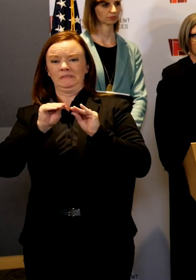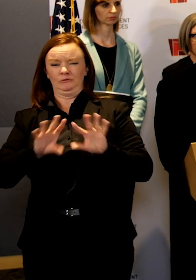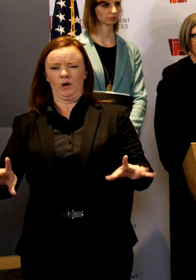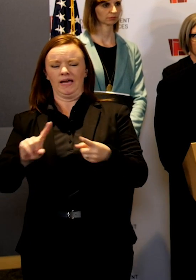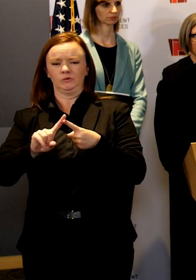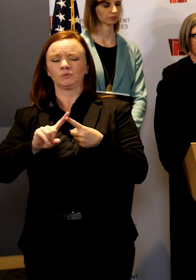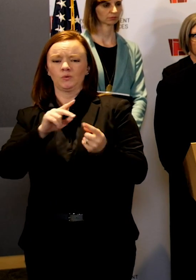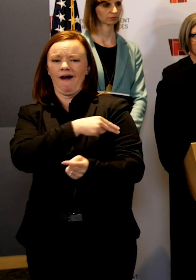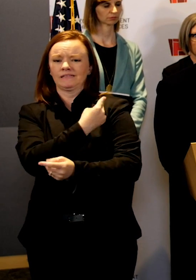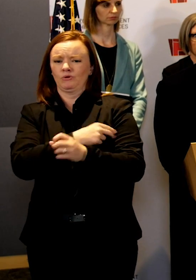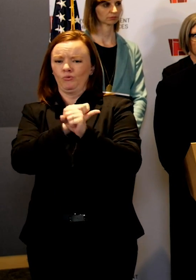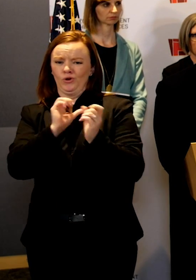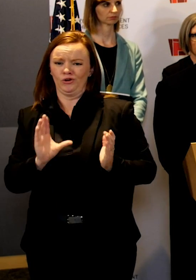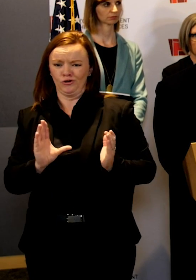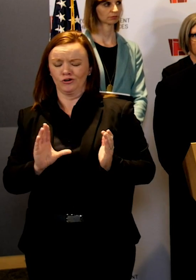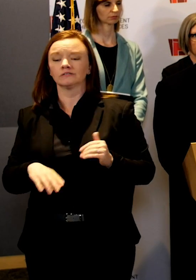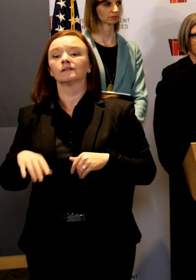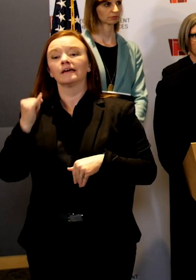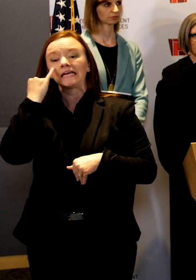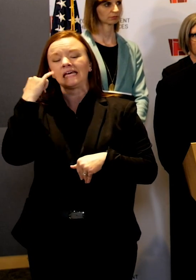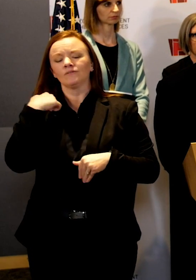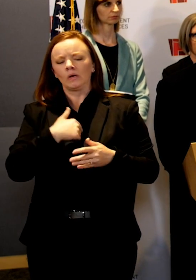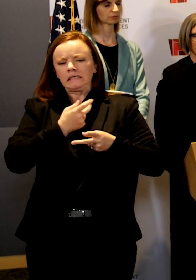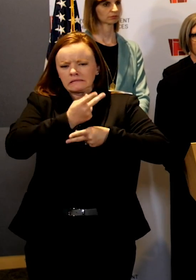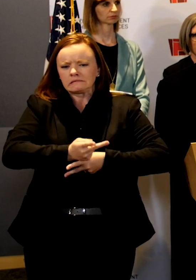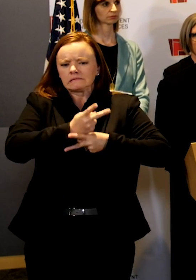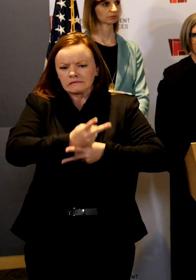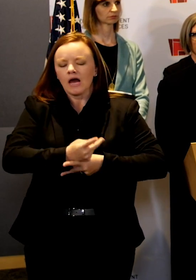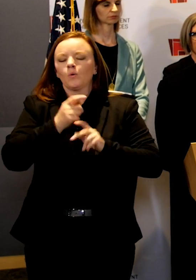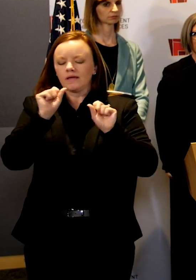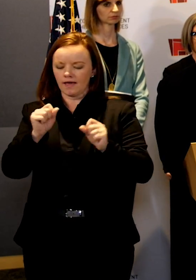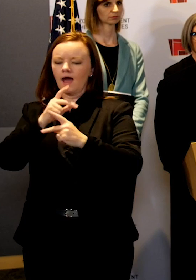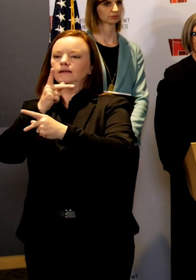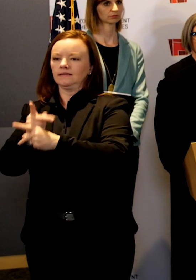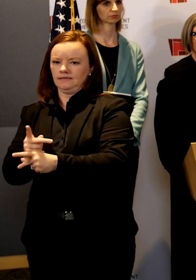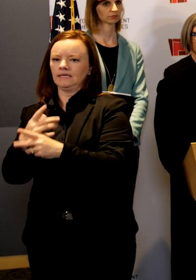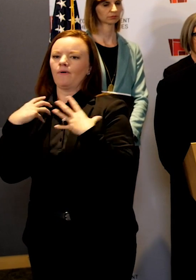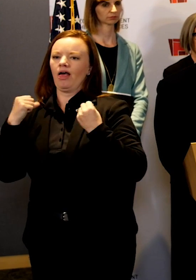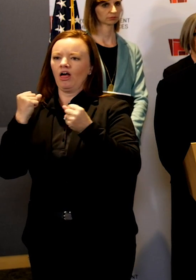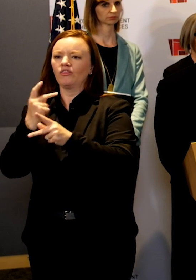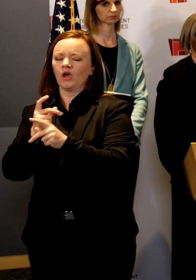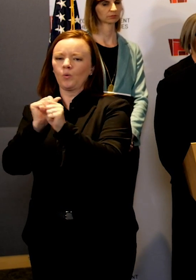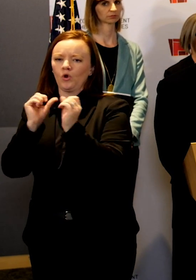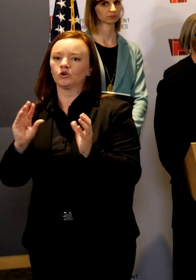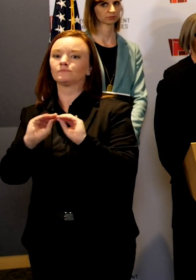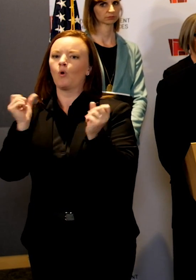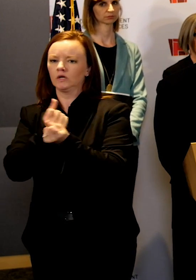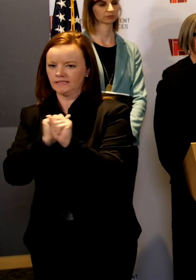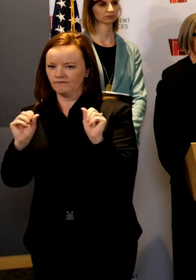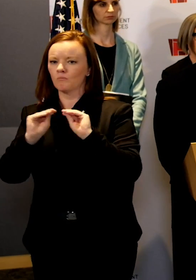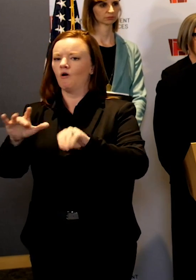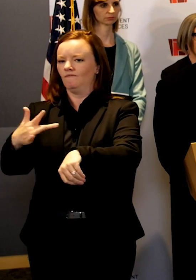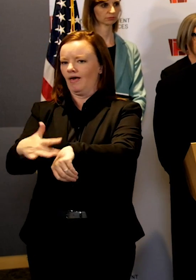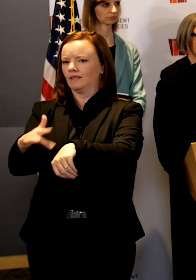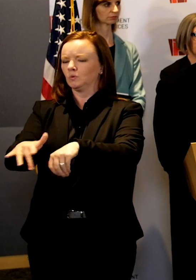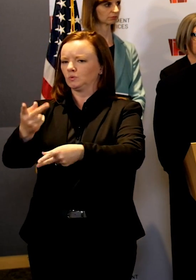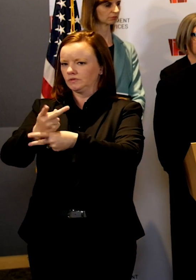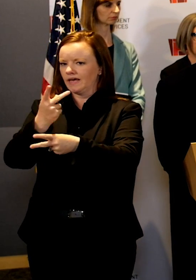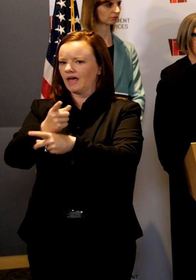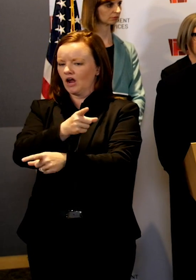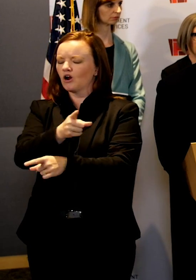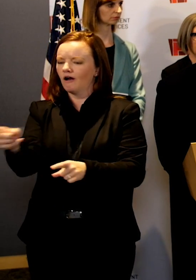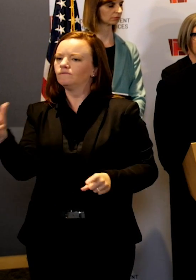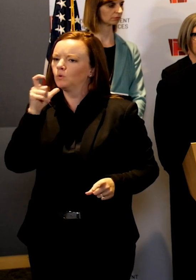By taking those steps, we can absolutely keep our healthcare workers safer and more available to take care of those who are going to need us as